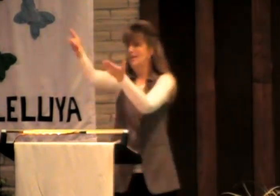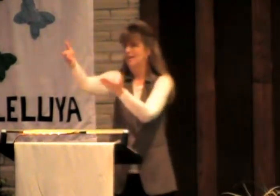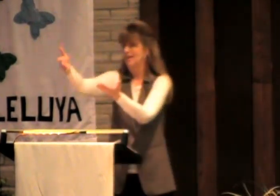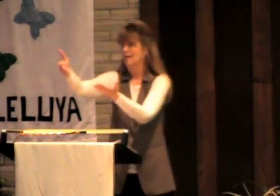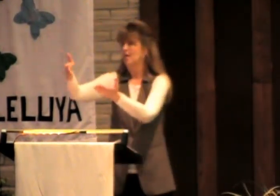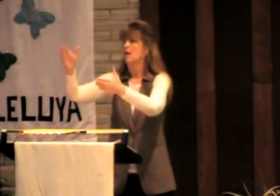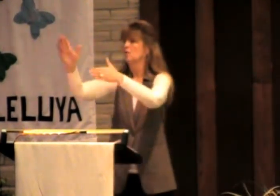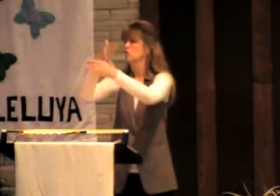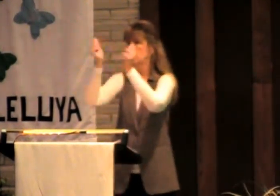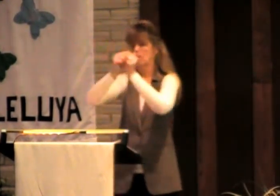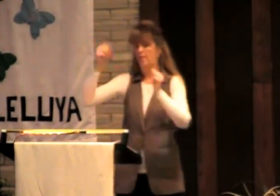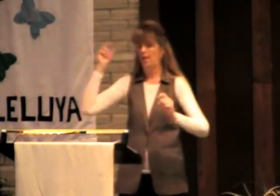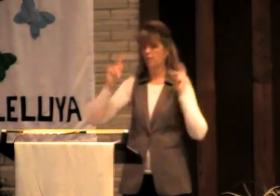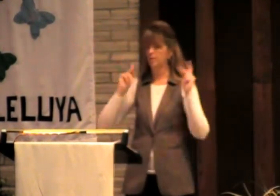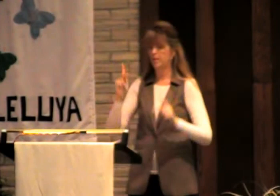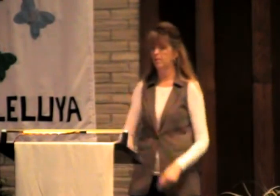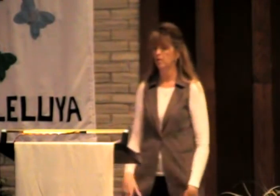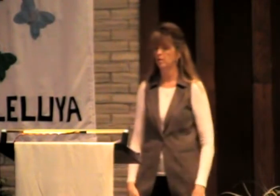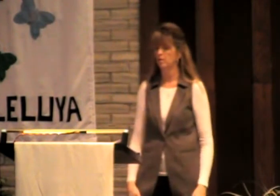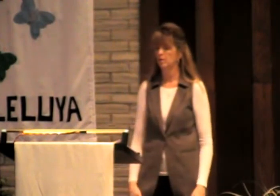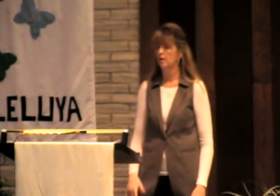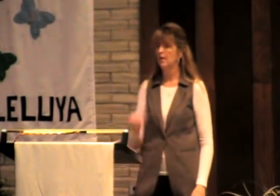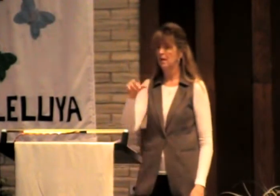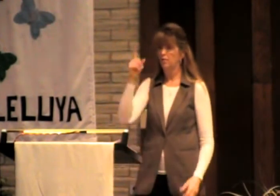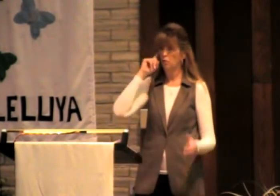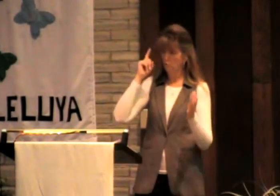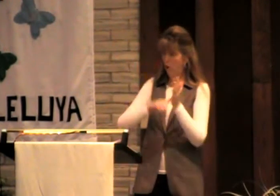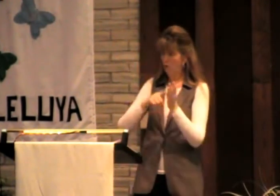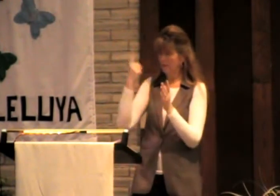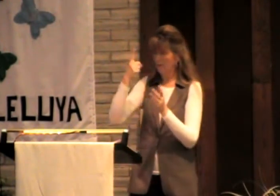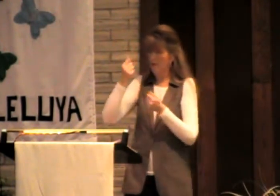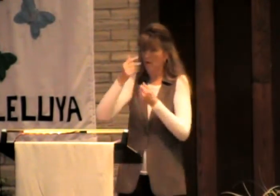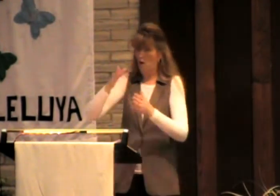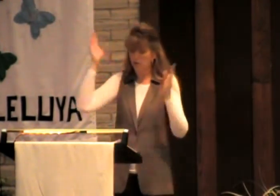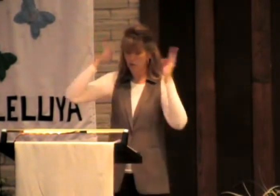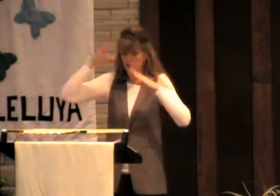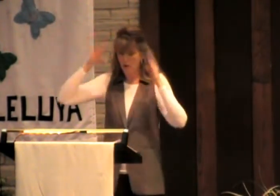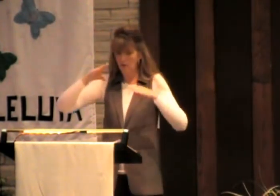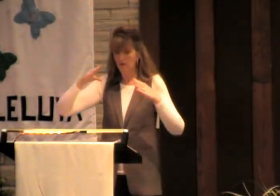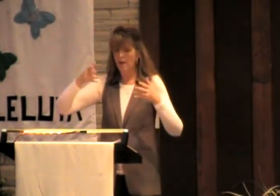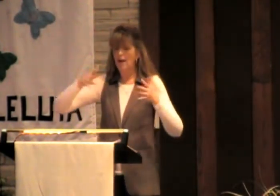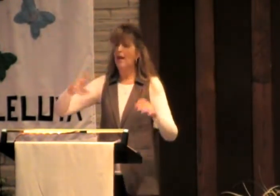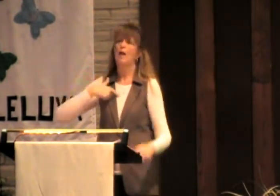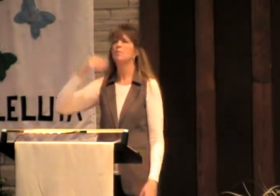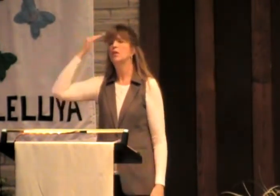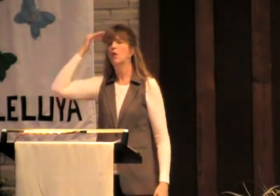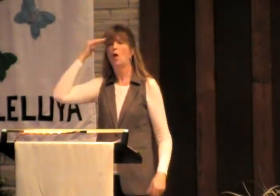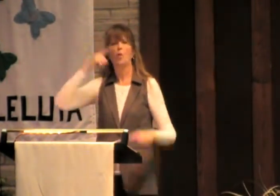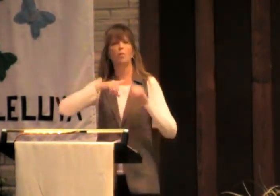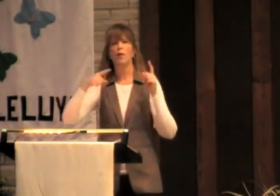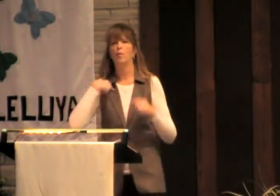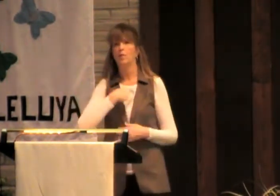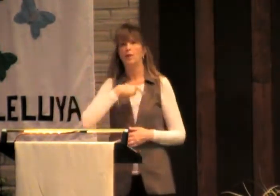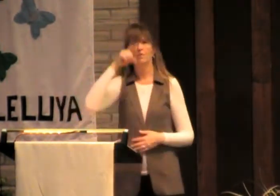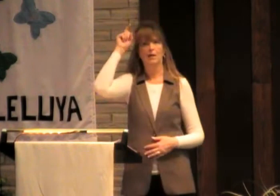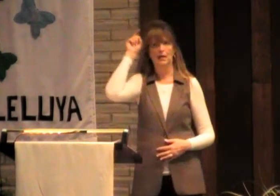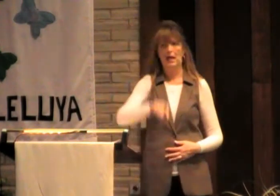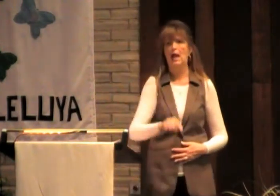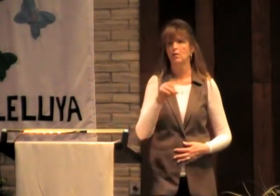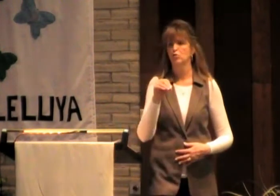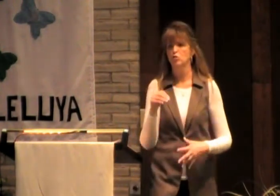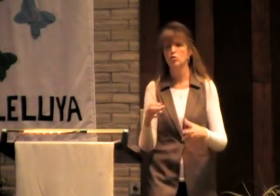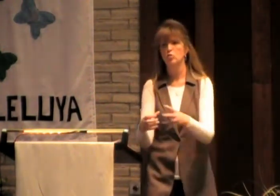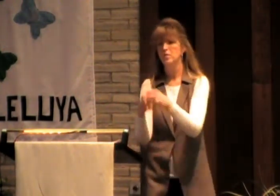And you will learn how to apply it and how to bring it out into the world to share with other people. And if you notice something causes trouble, please let me